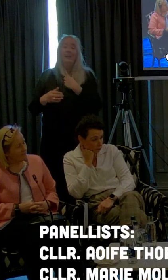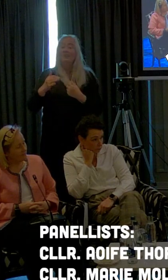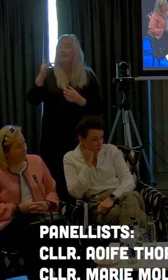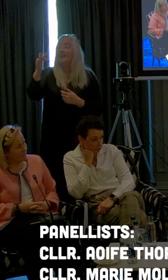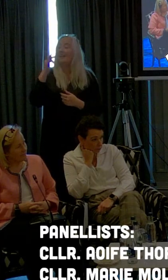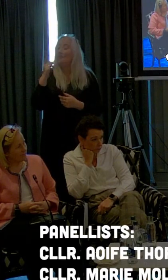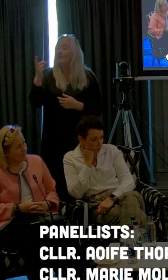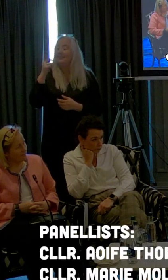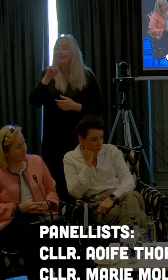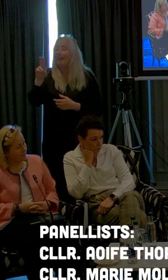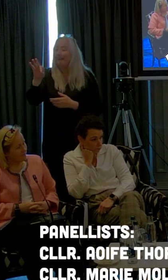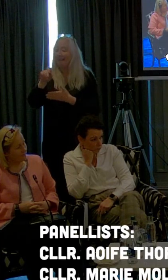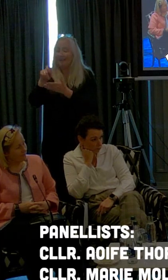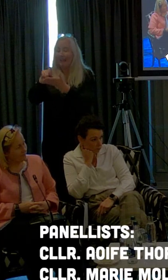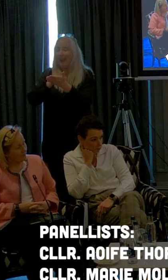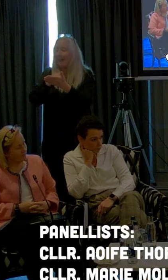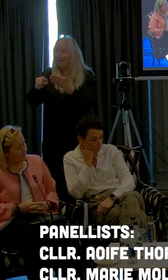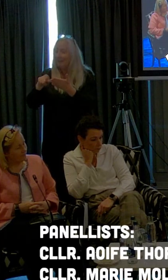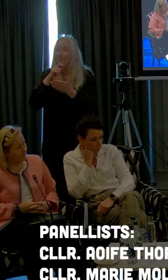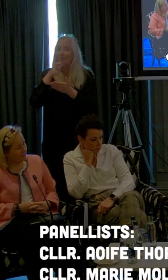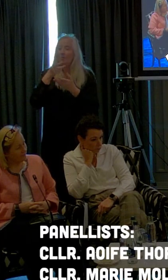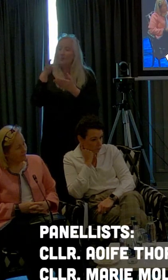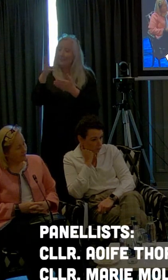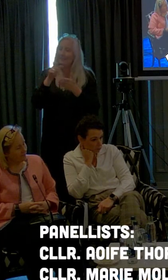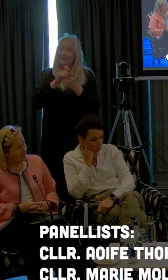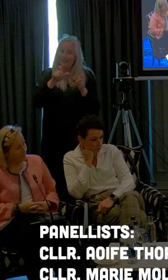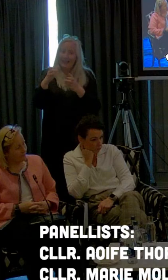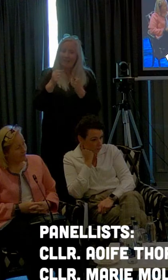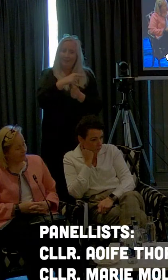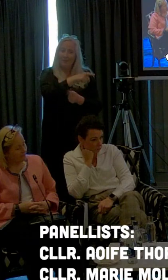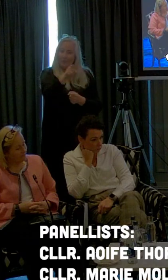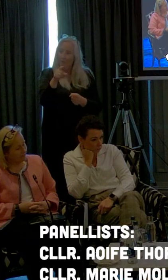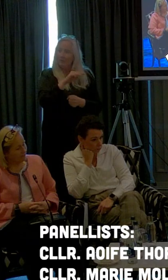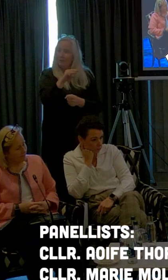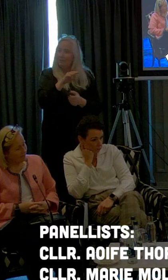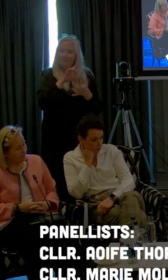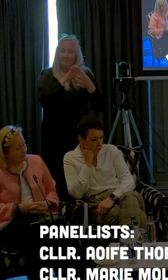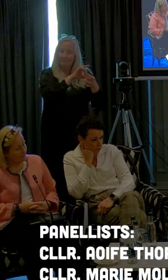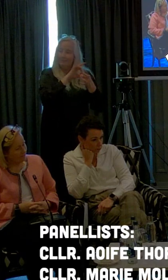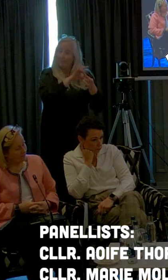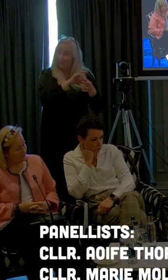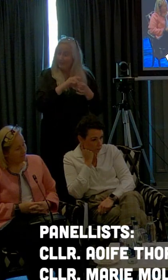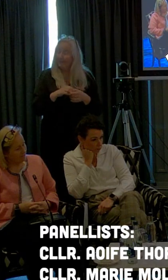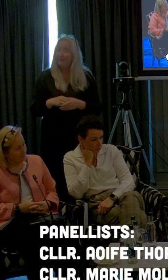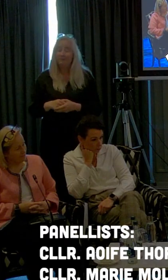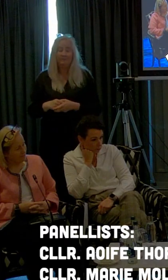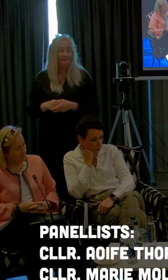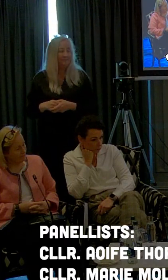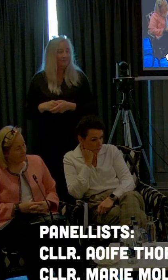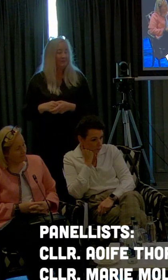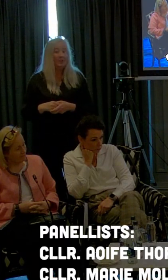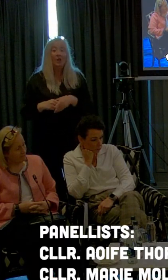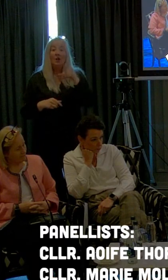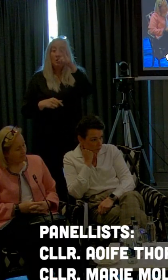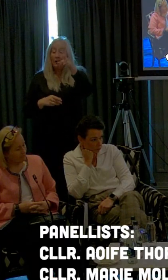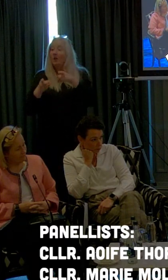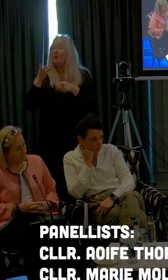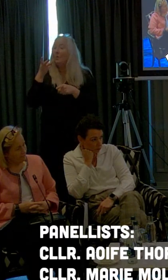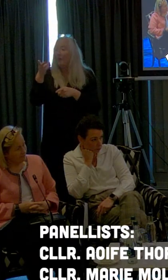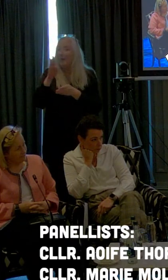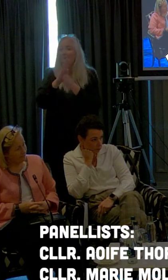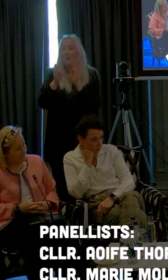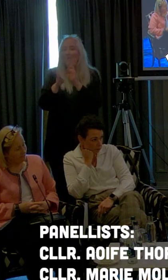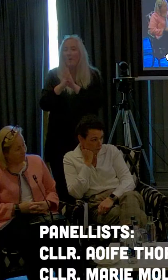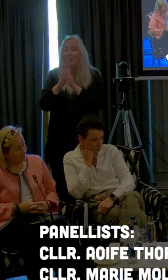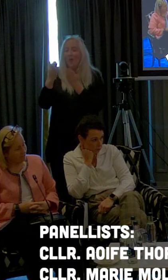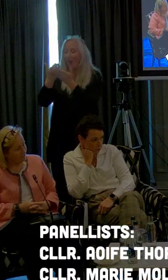think that so many people put their trust in you. And I hope that that's, for me, where it came from. You will get your softer side